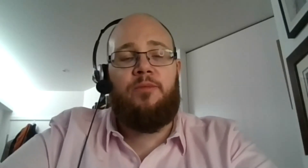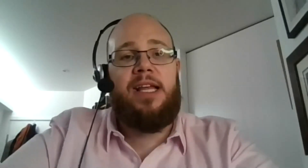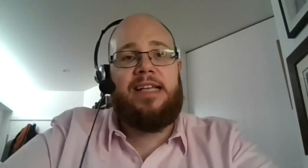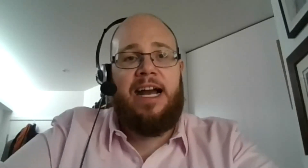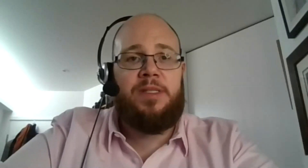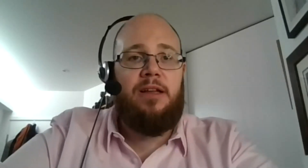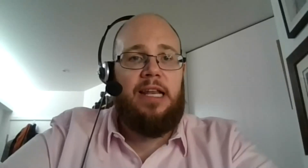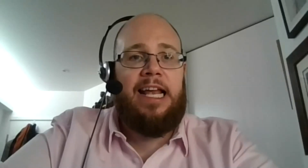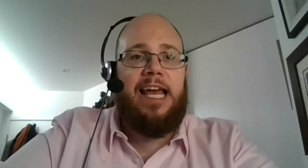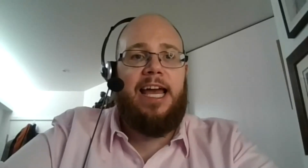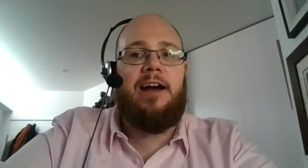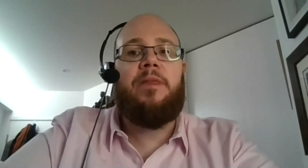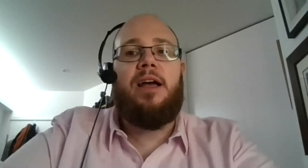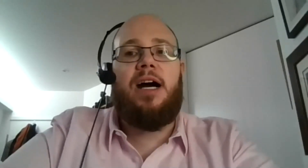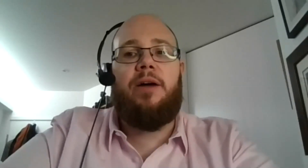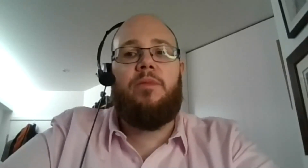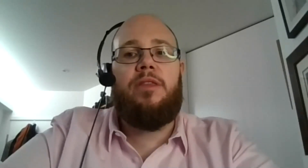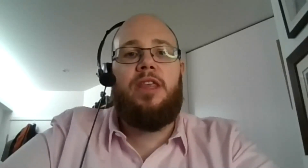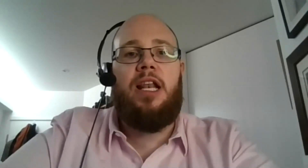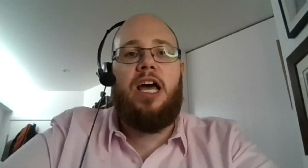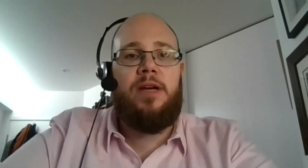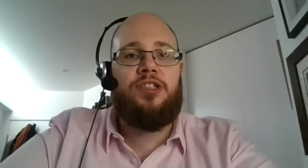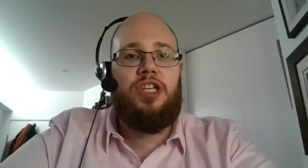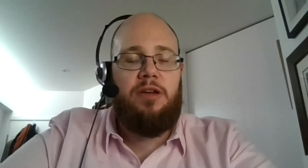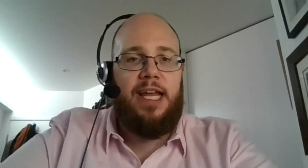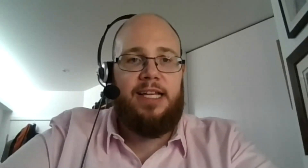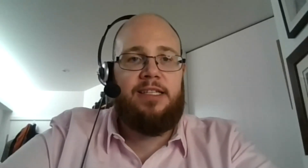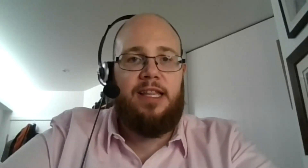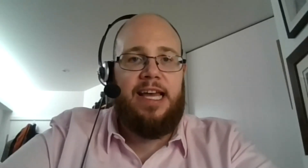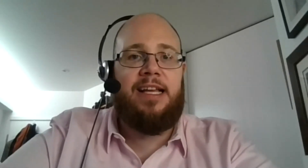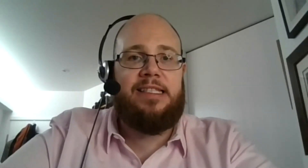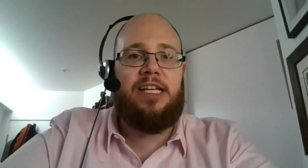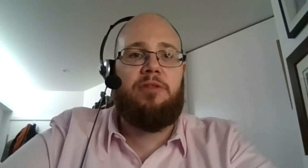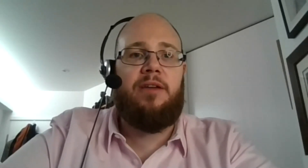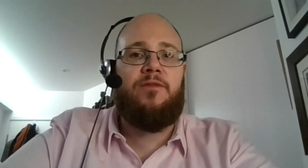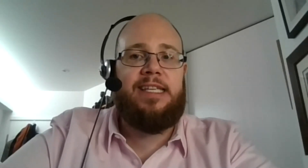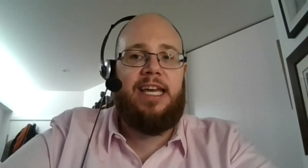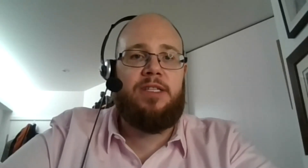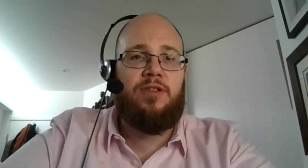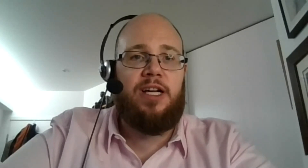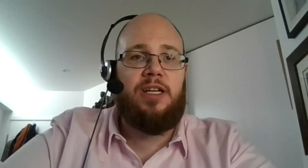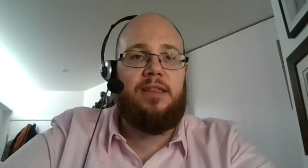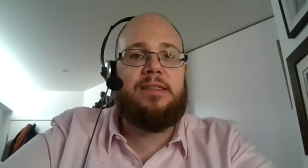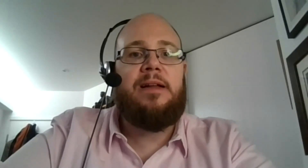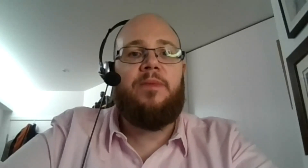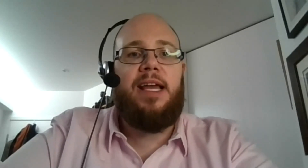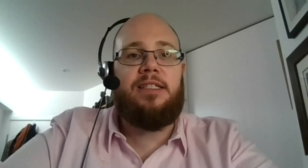is absolutely clear. The lowest unit that they're considering for tier restrictions is a